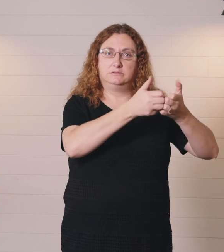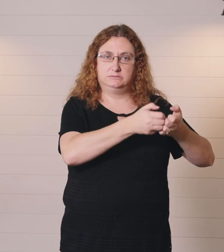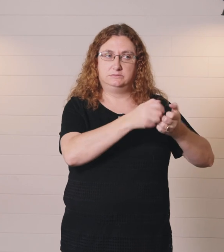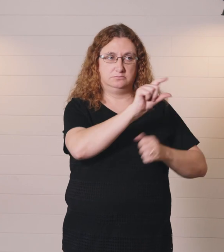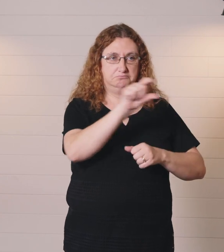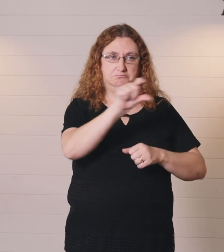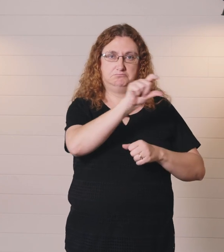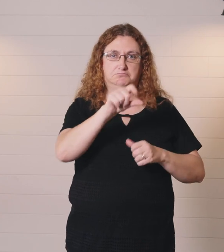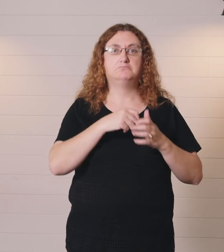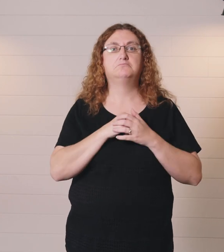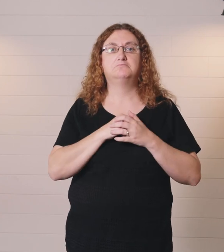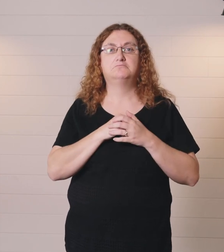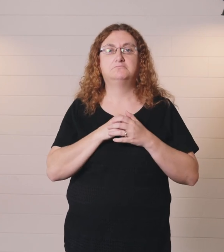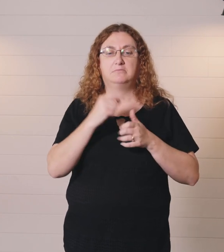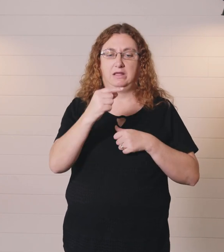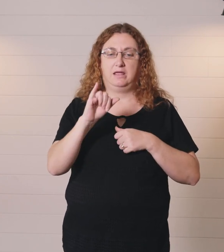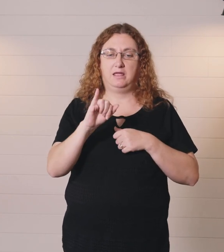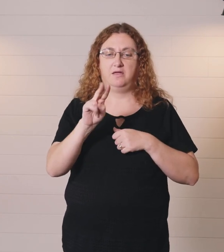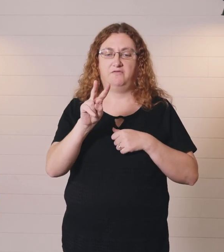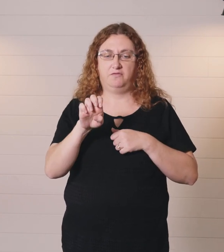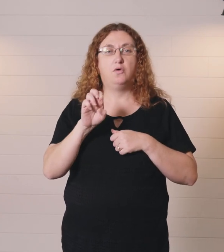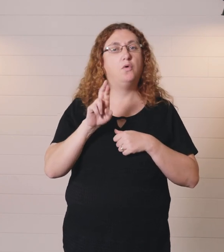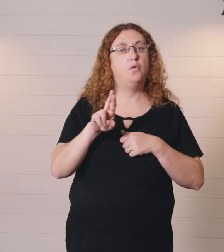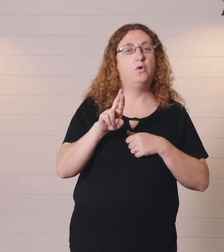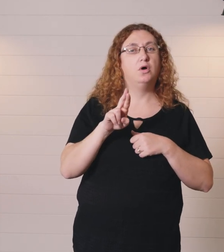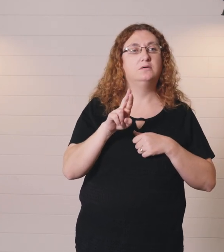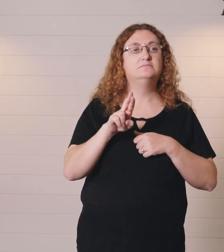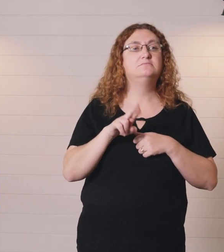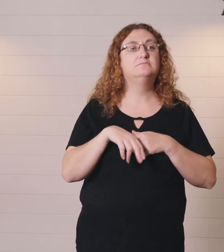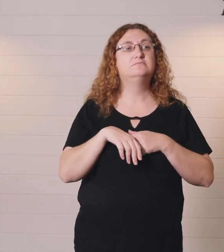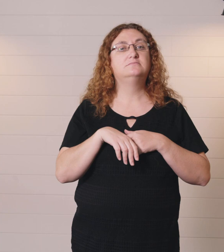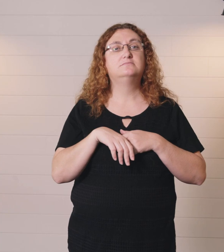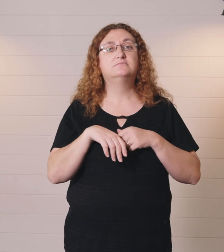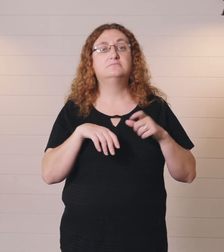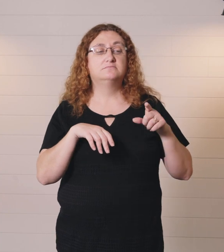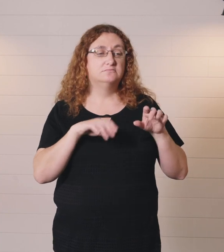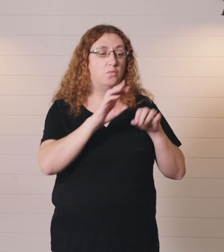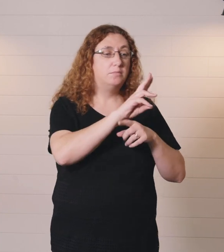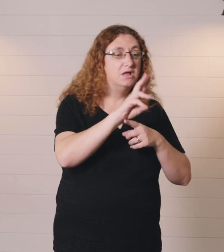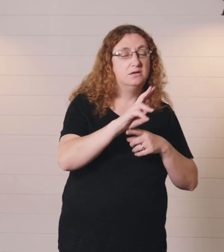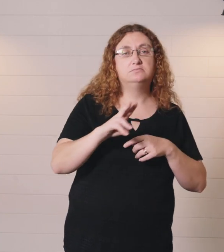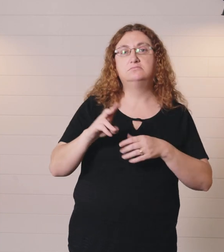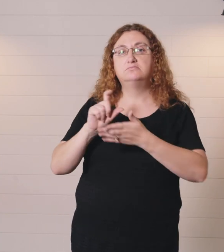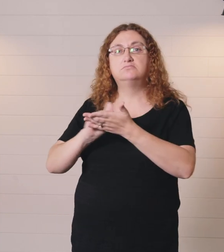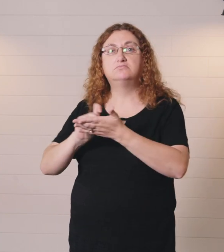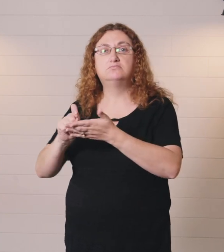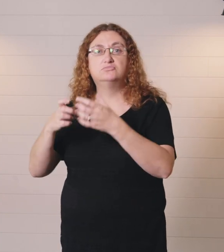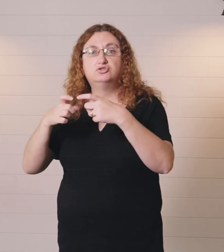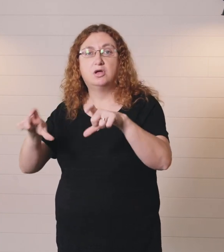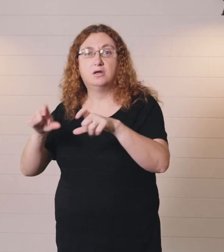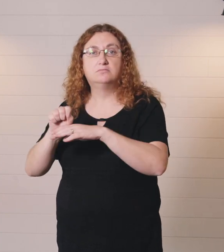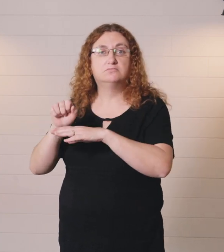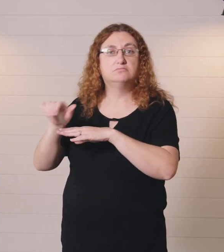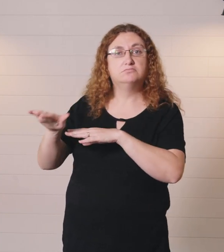to give, or you can go on northview.org, and they'll lead you clearly through there how to give. Also, you can write a check, and you can drop it off at the church,